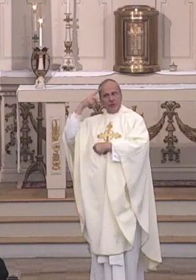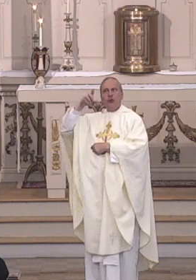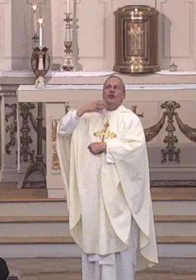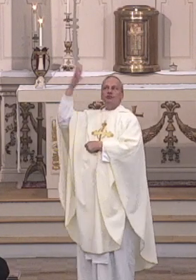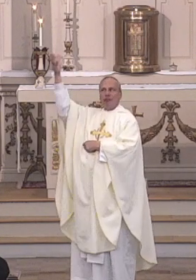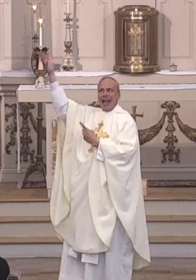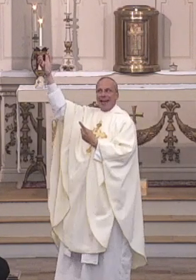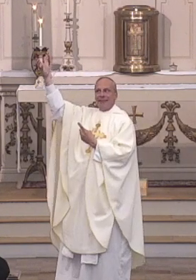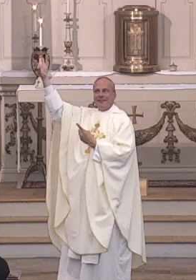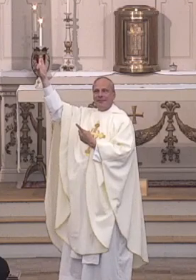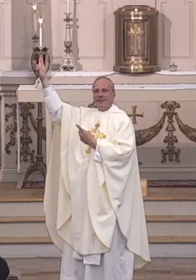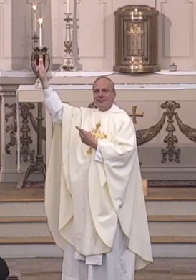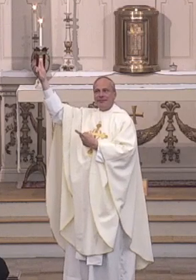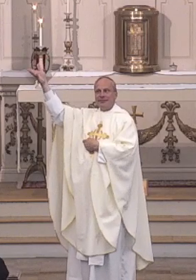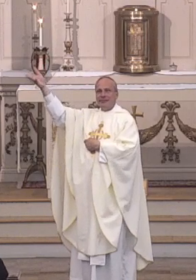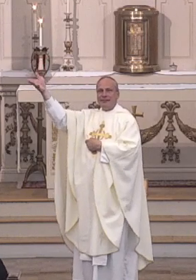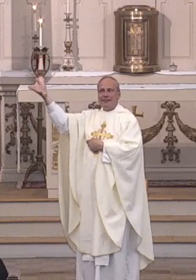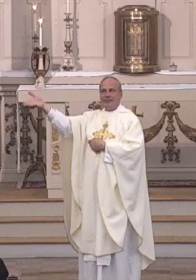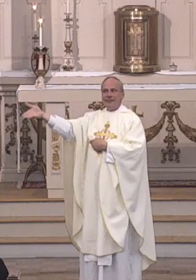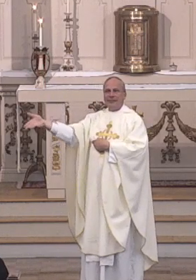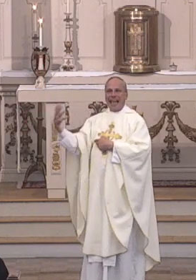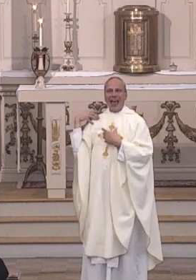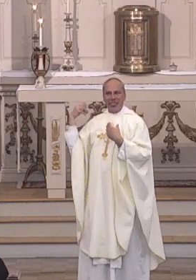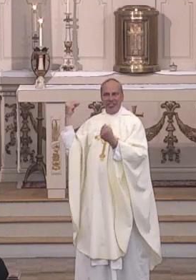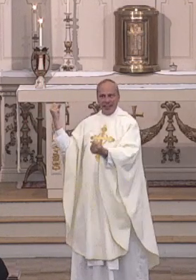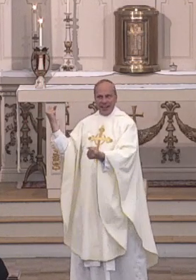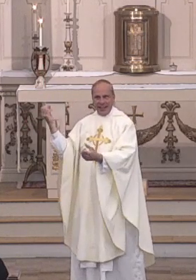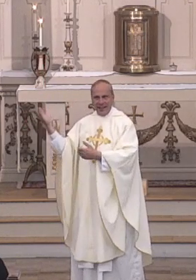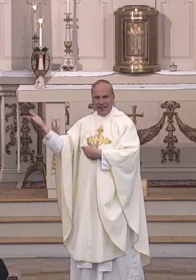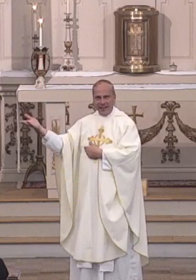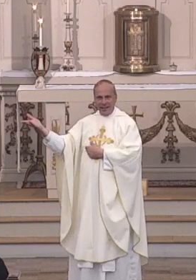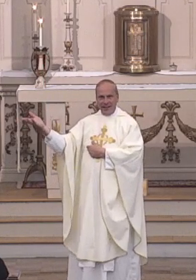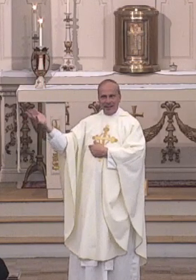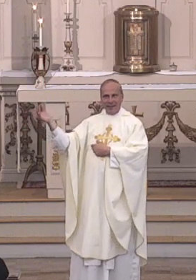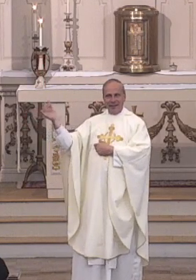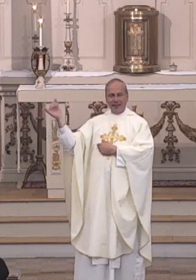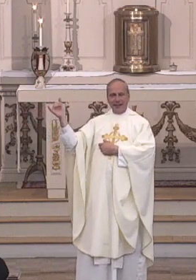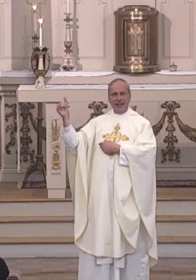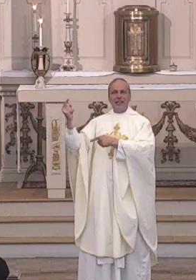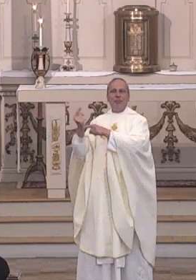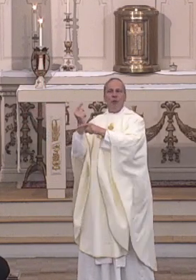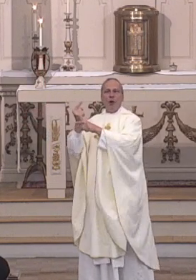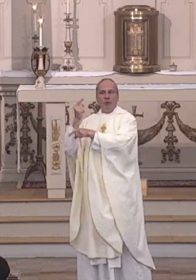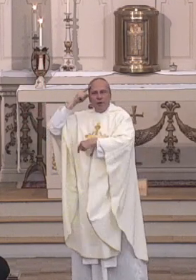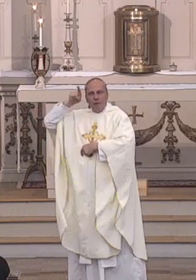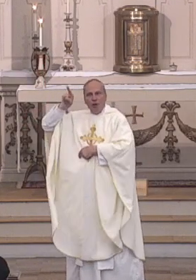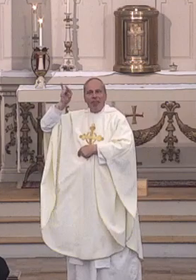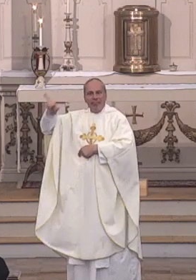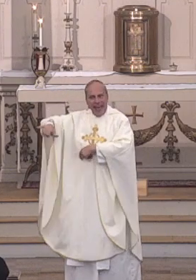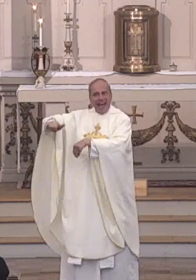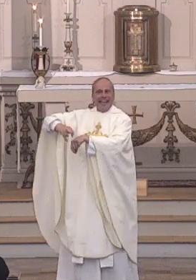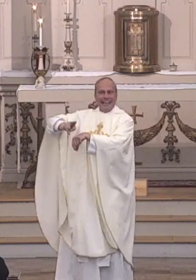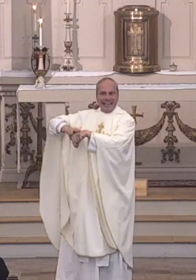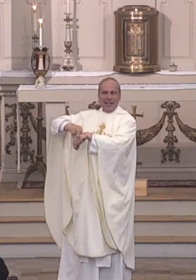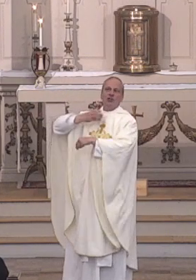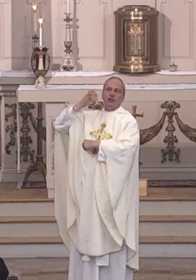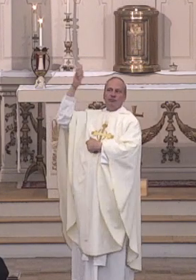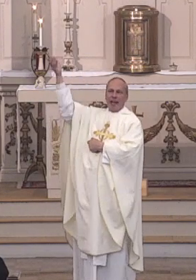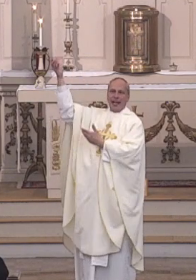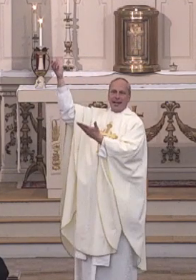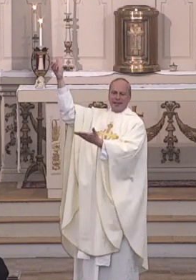to have a long neck. It is a part of their nature. It's a healthy thing. It is